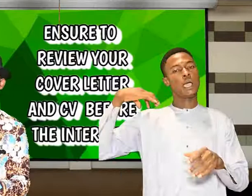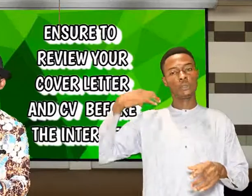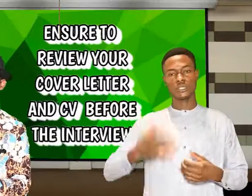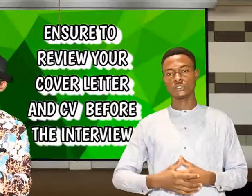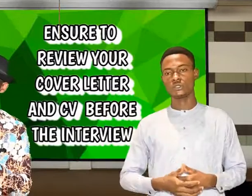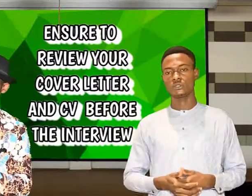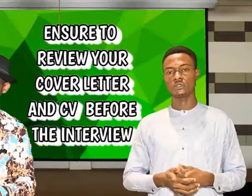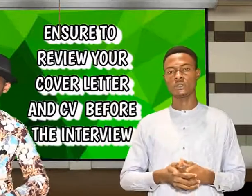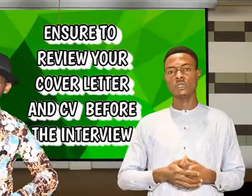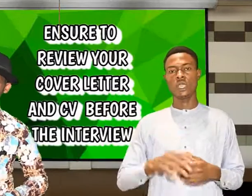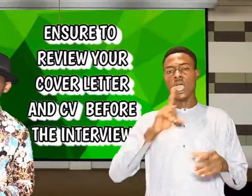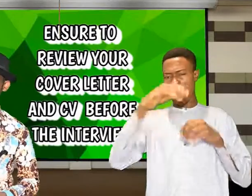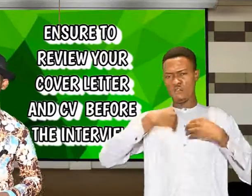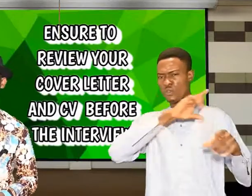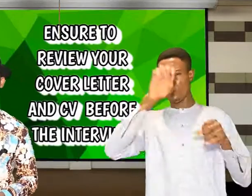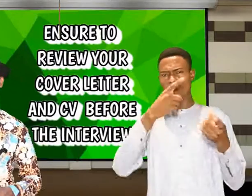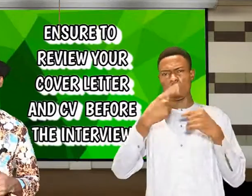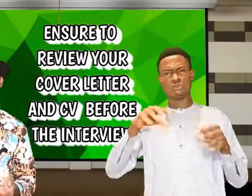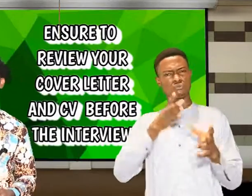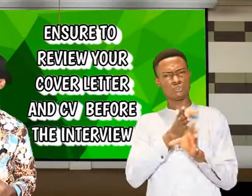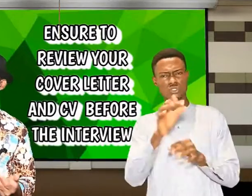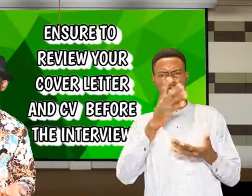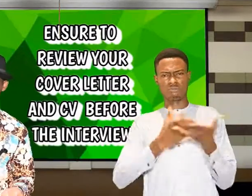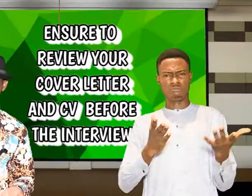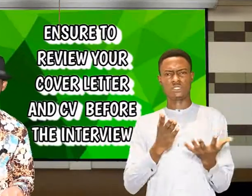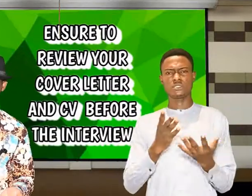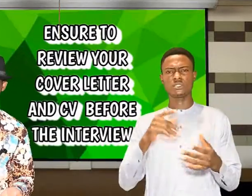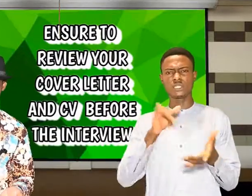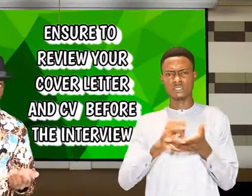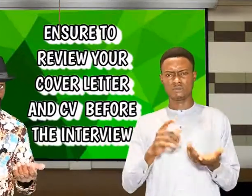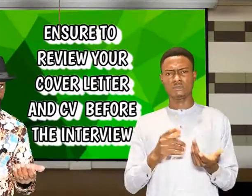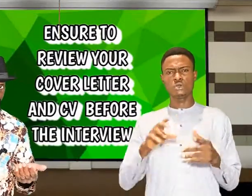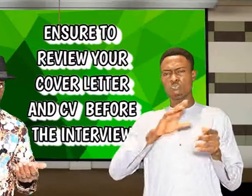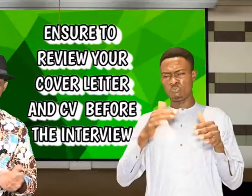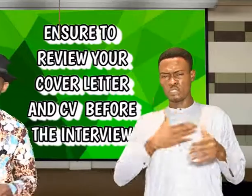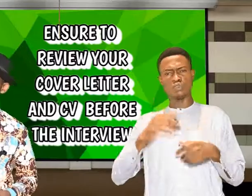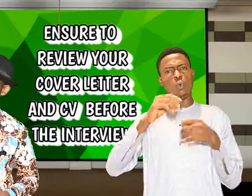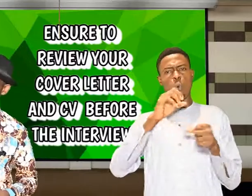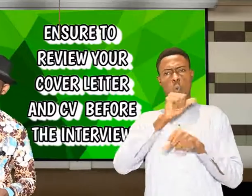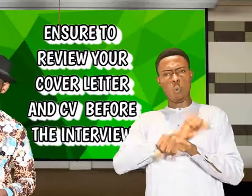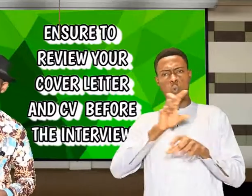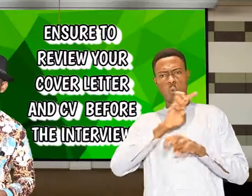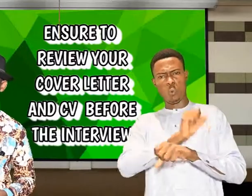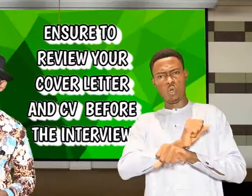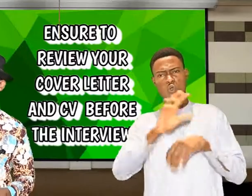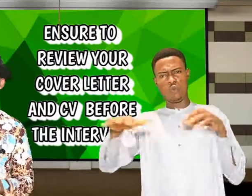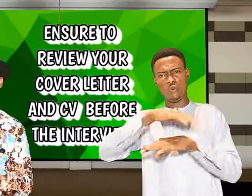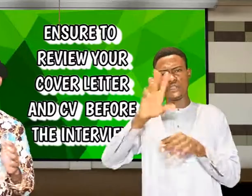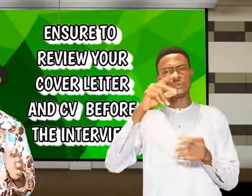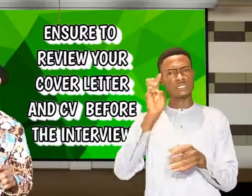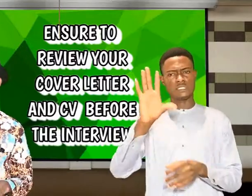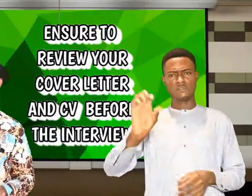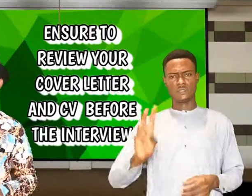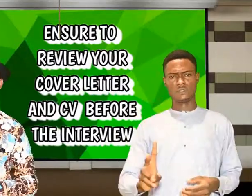application. Have you ever come across a question that says, please walk me over your CV? An interviewer is likely to ask you that question. This